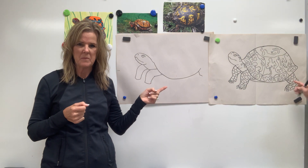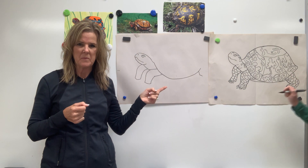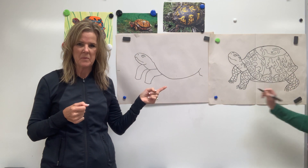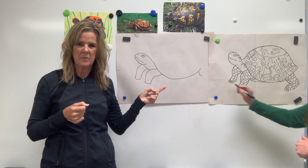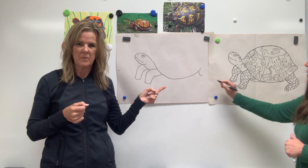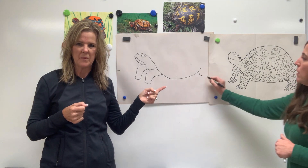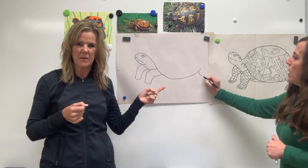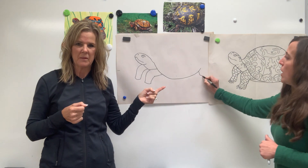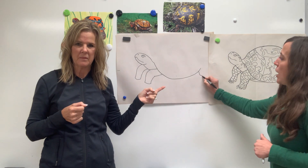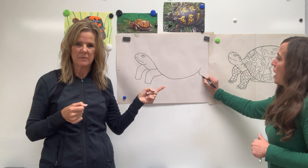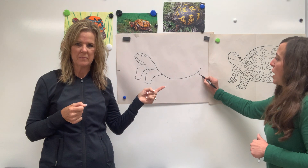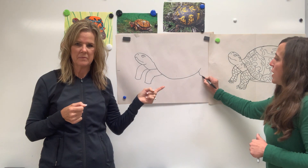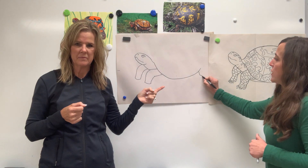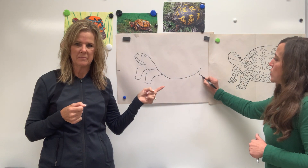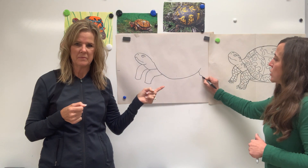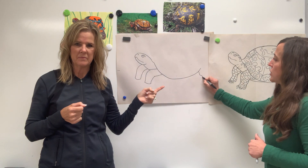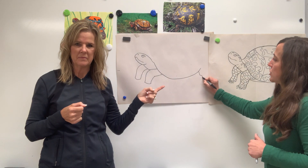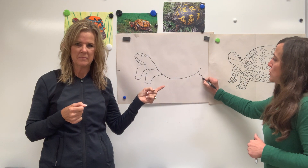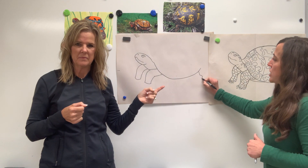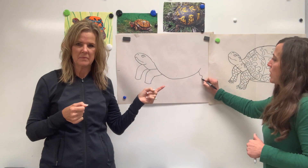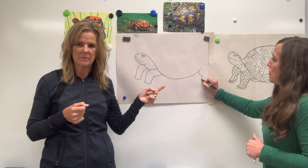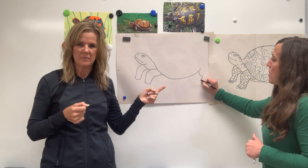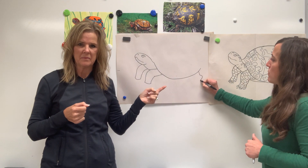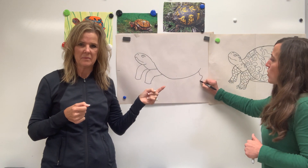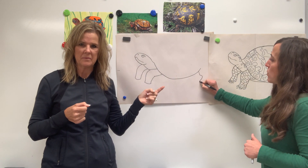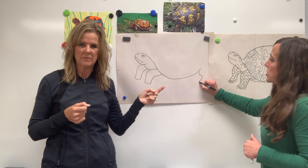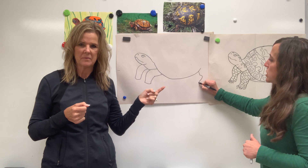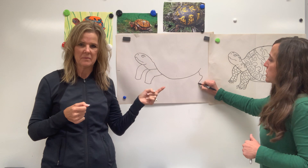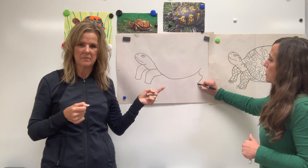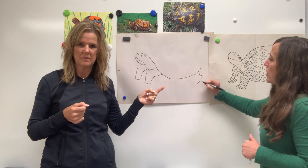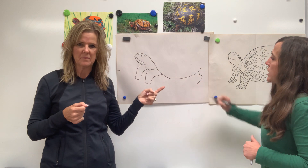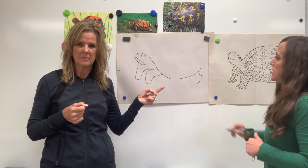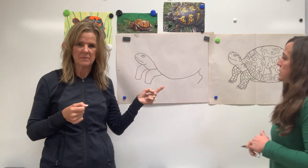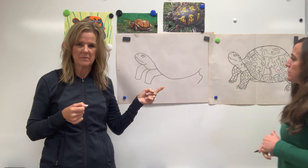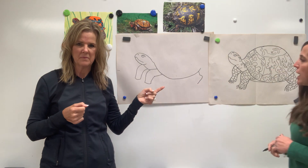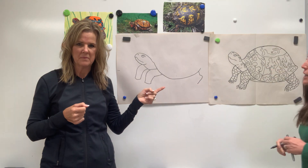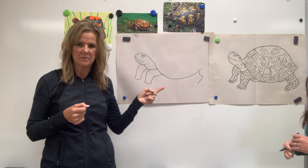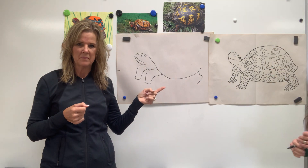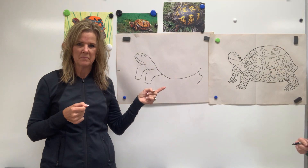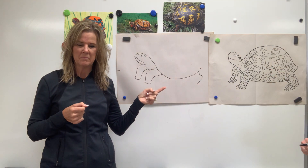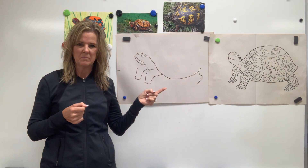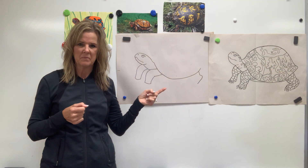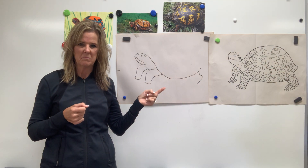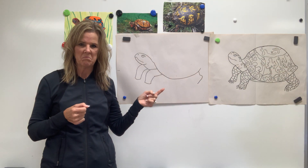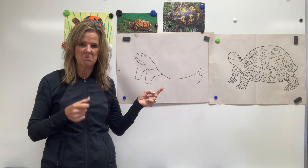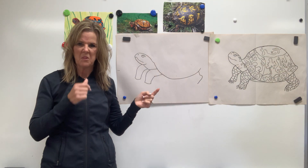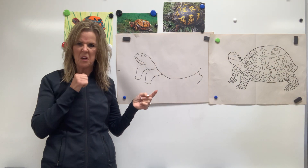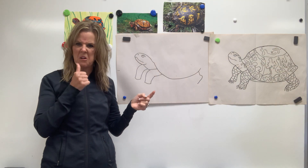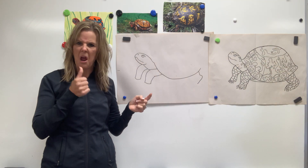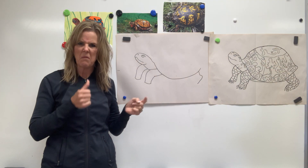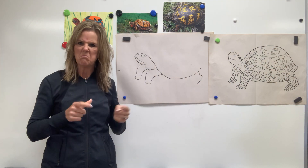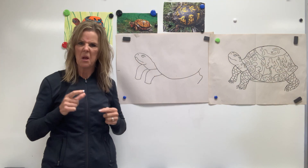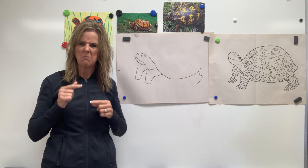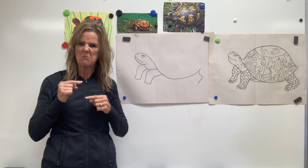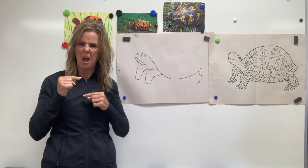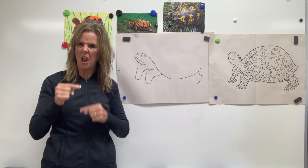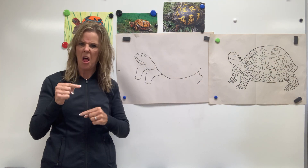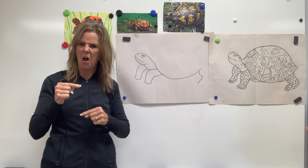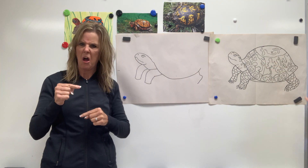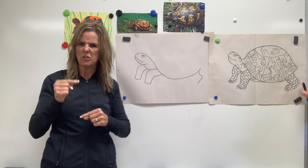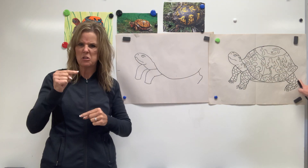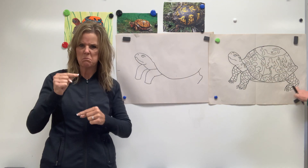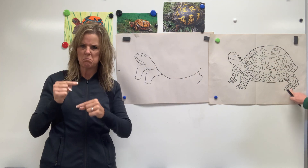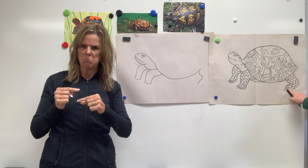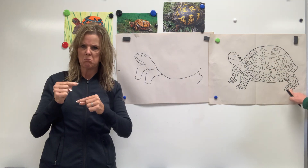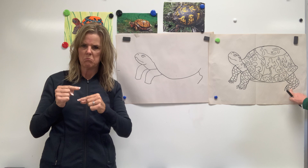bump. And then you're gonna scooch that little bump forward just a little ways. And again, not super long, not super long. You're just